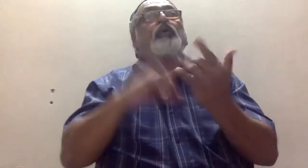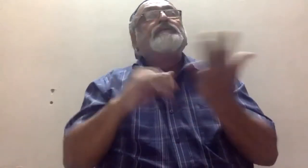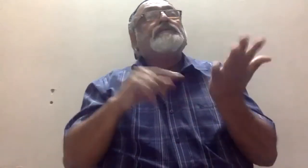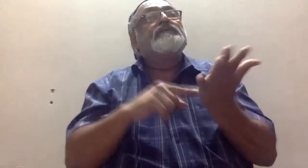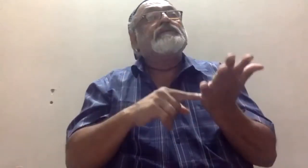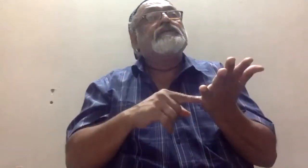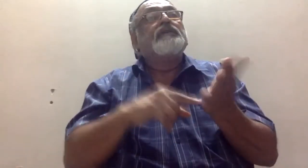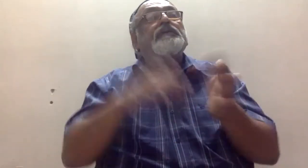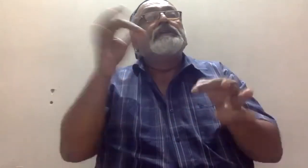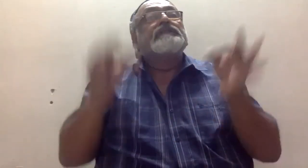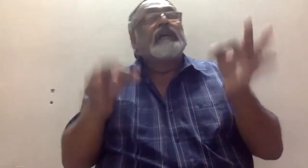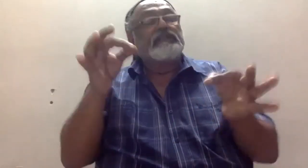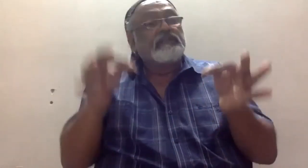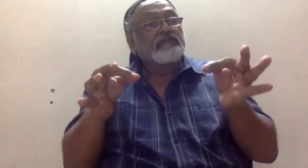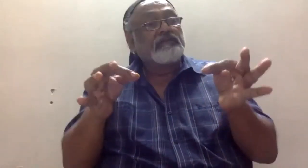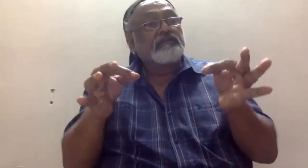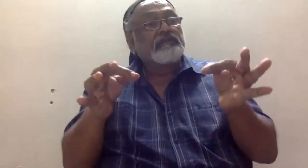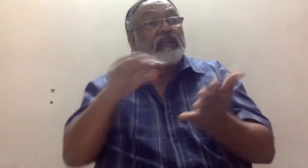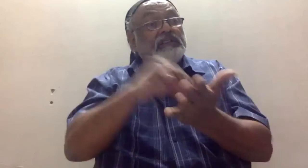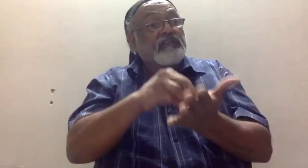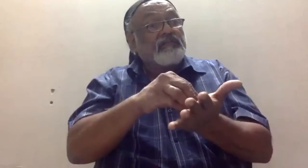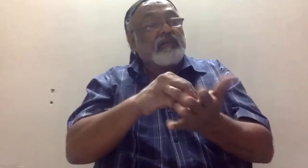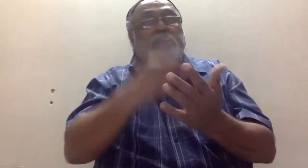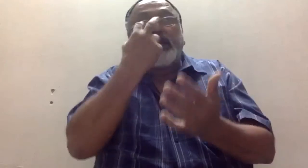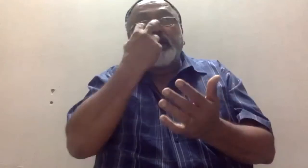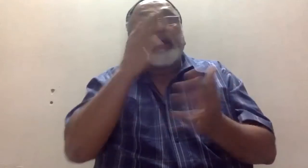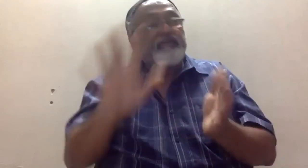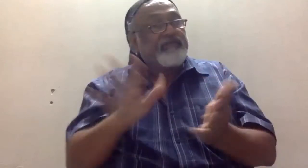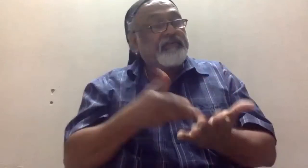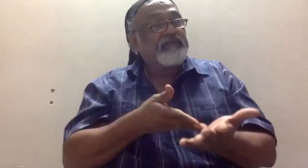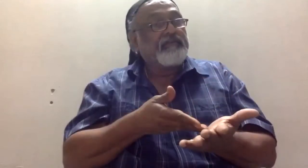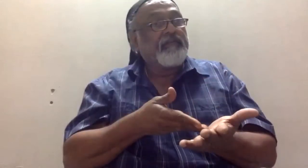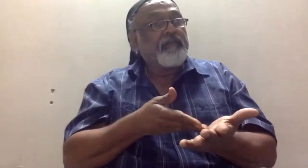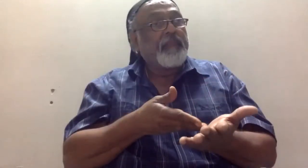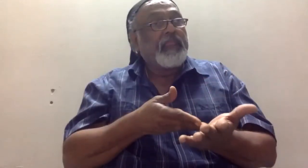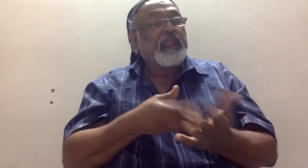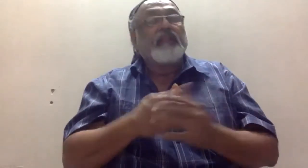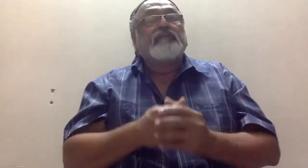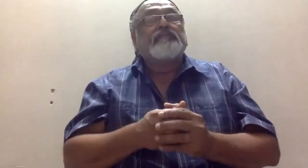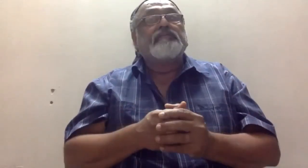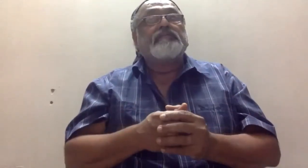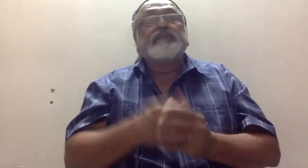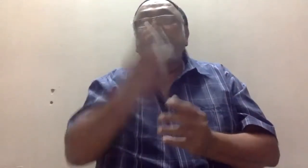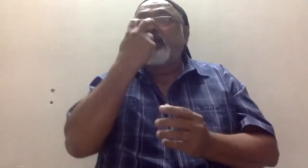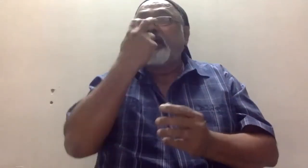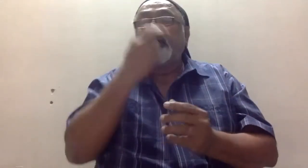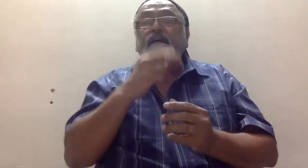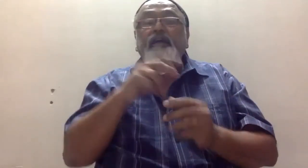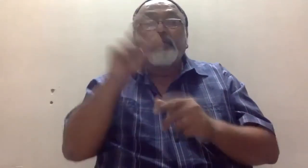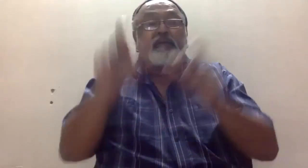judges is identified for blind. And the blind people also are very closely, I mean, of course, it was just